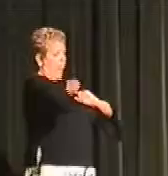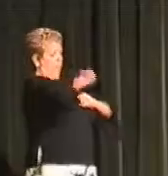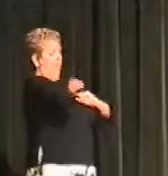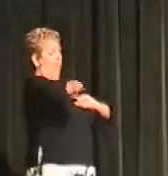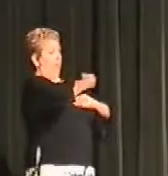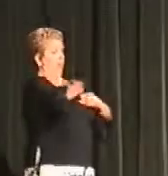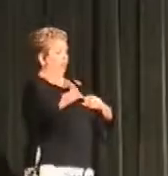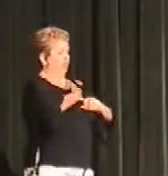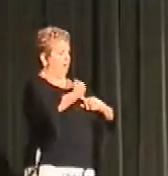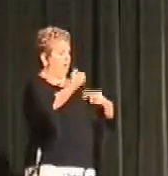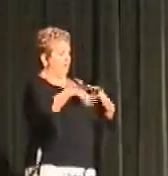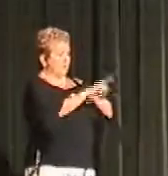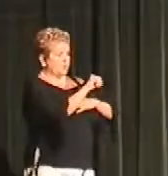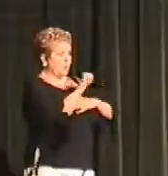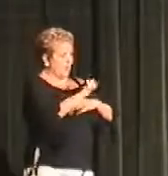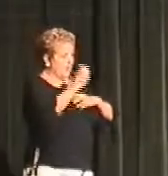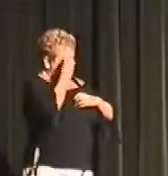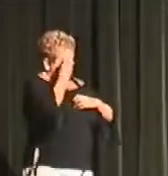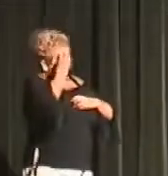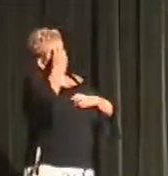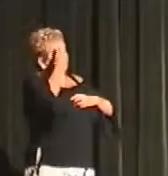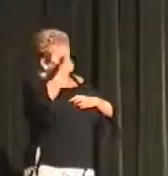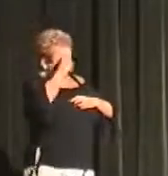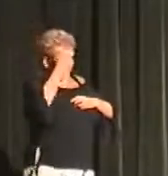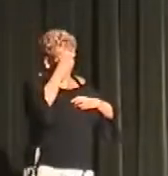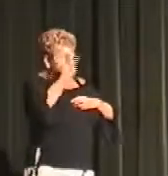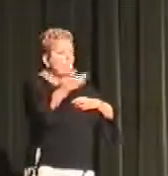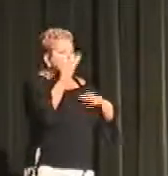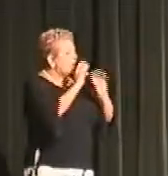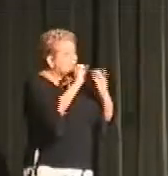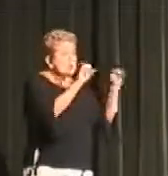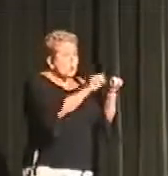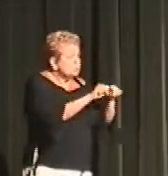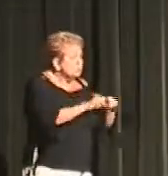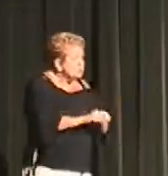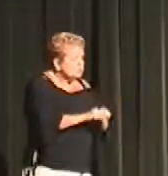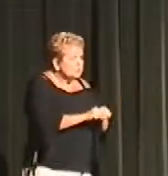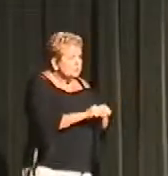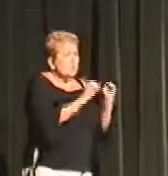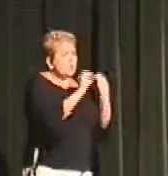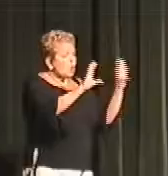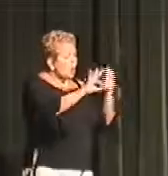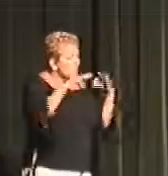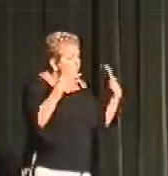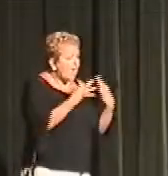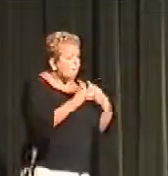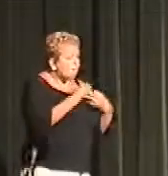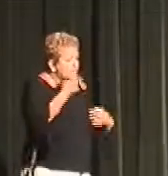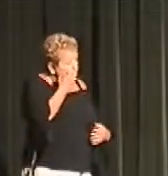had a black eye, I had a swollen lip, I had no shoes, I had no family that wanted anything to do with me, I had no place to